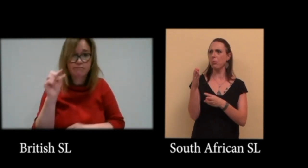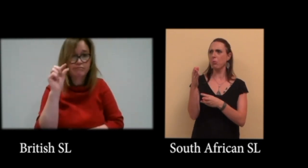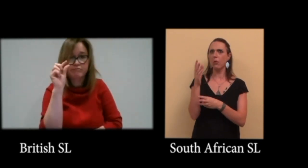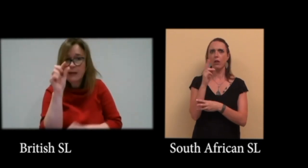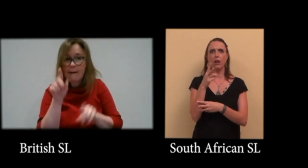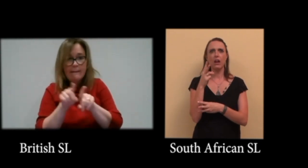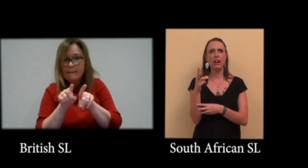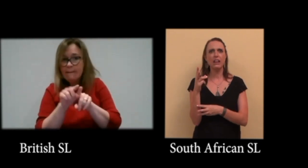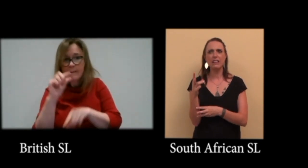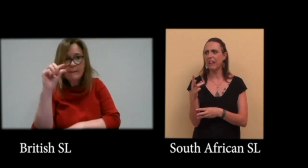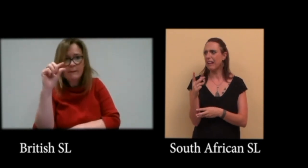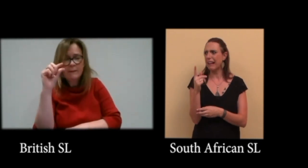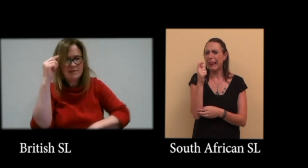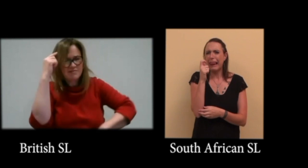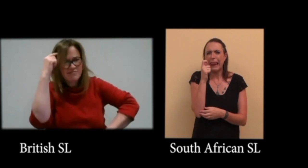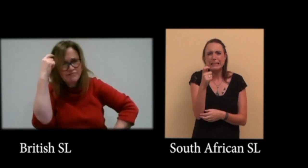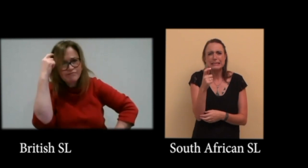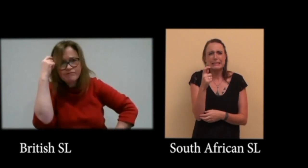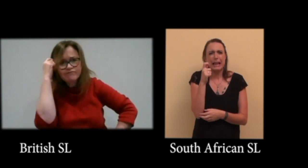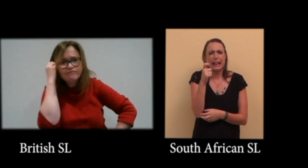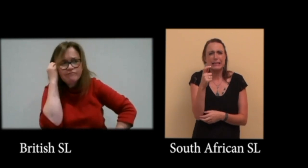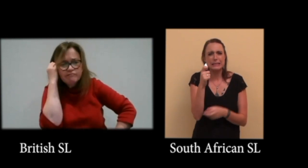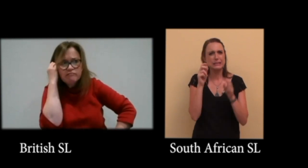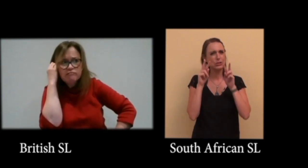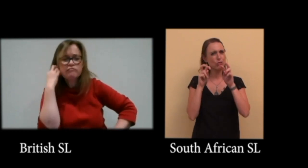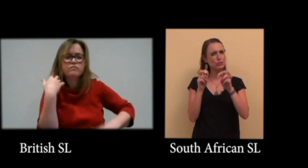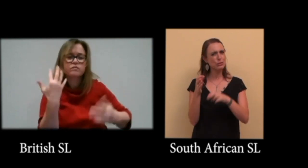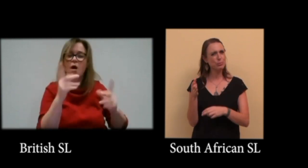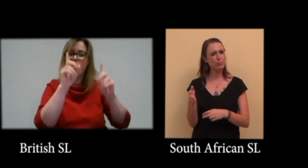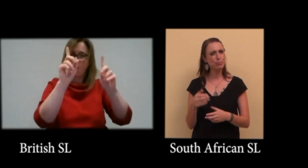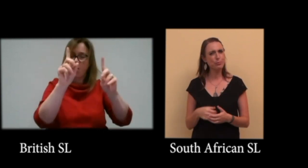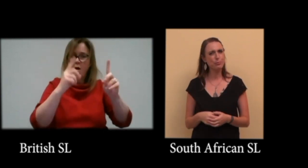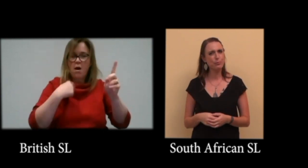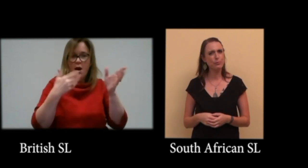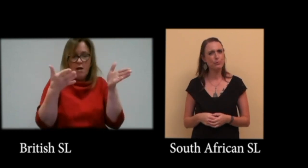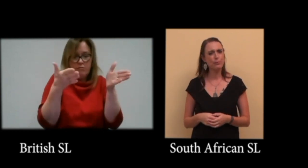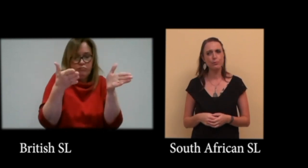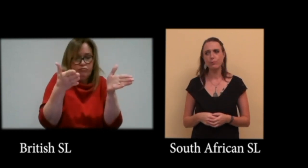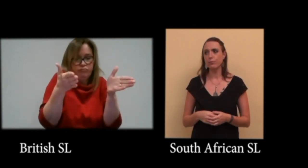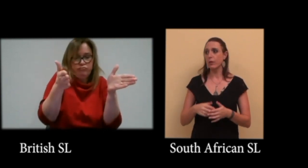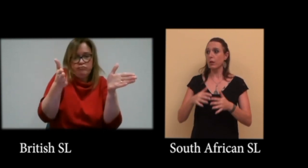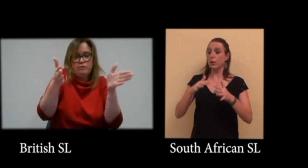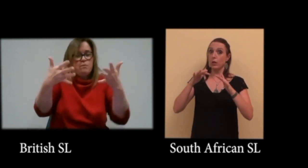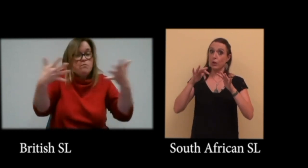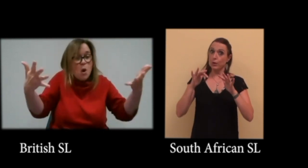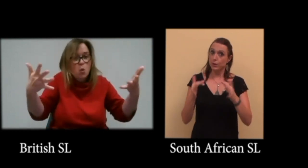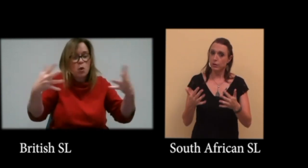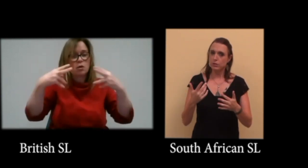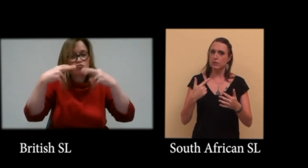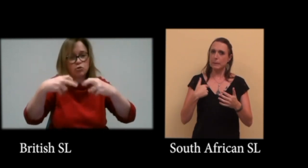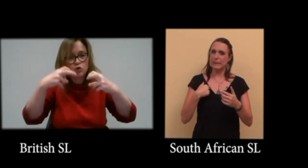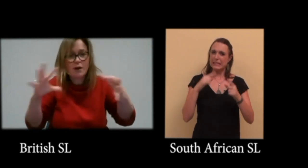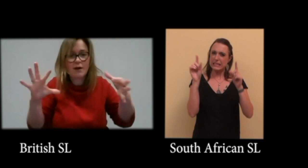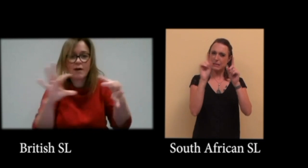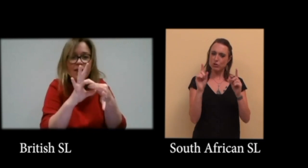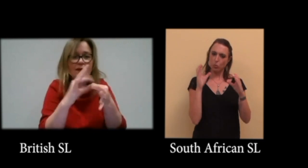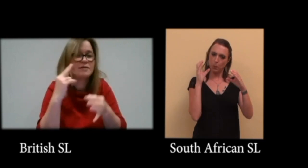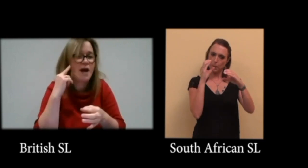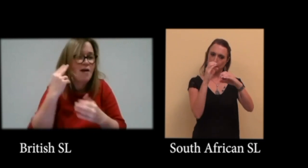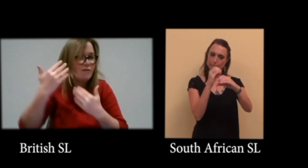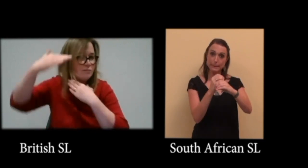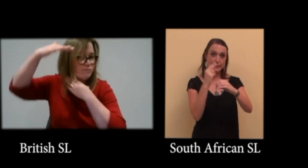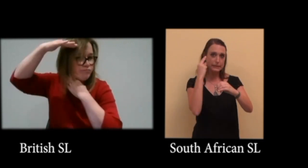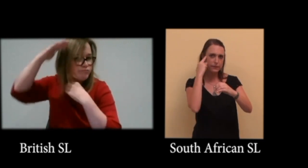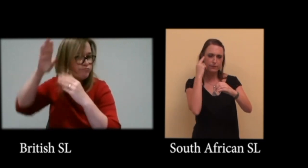had a look around the world. And again, there was nothing. There was very, very little research that had been done on this. So